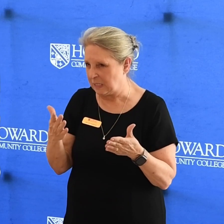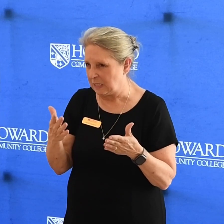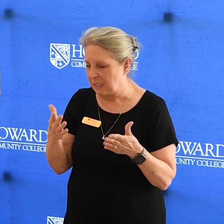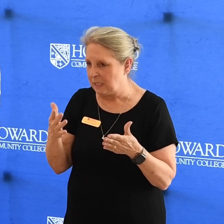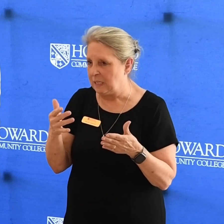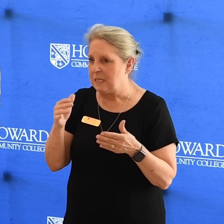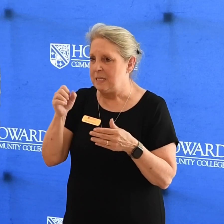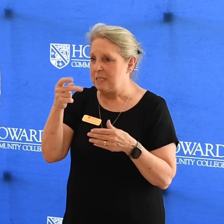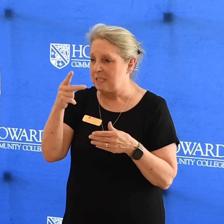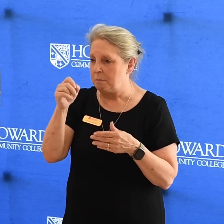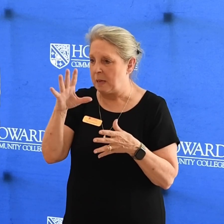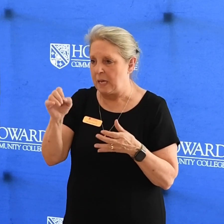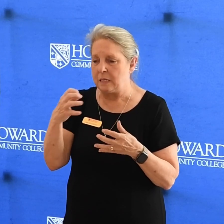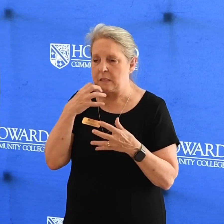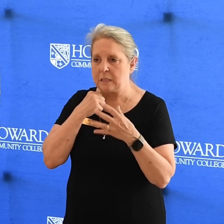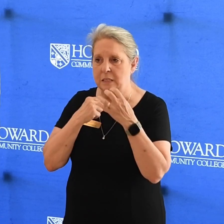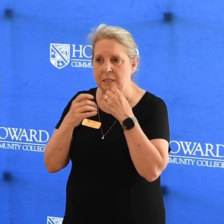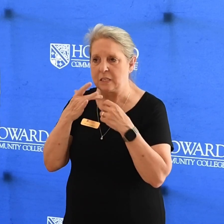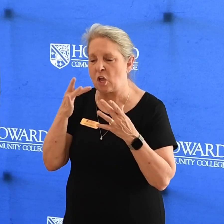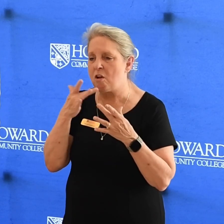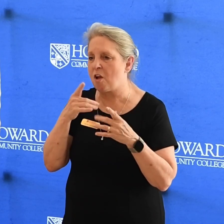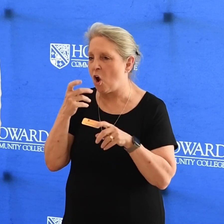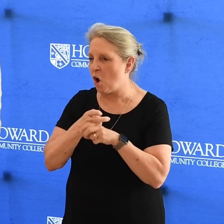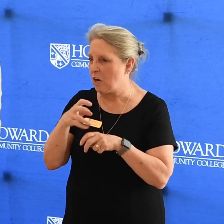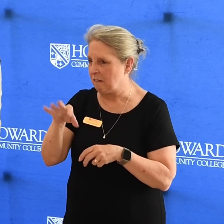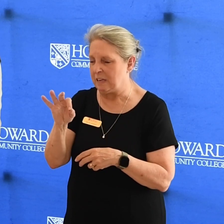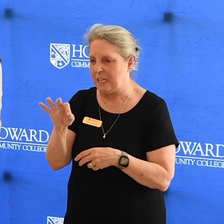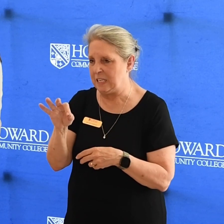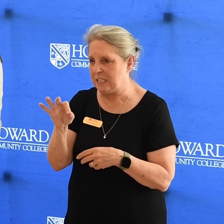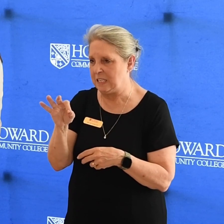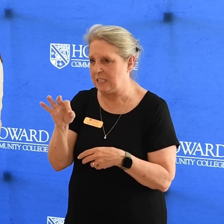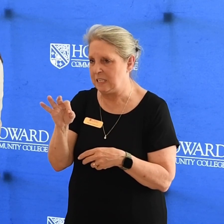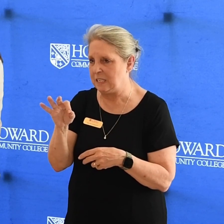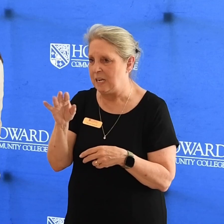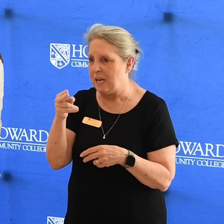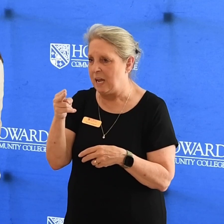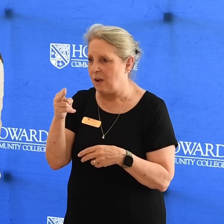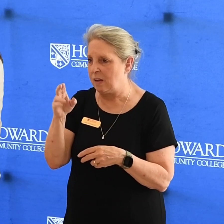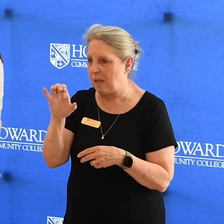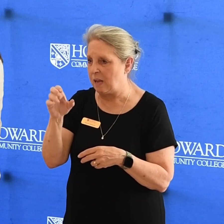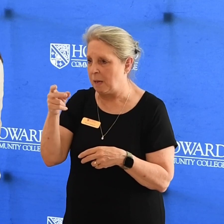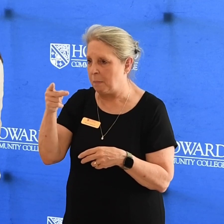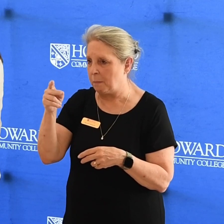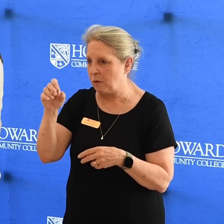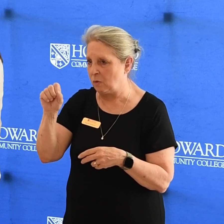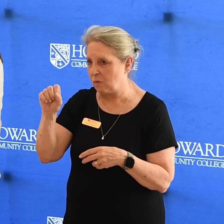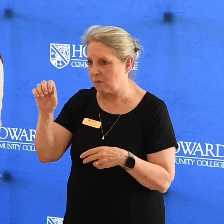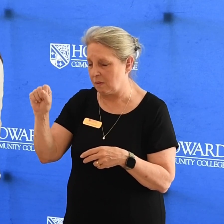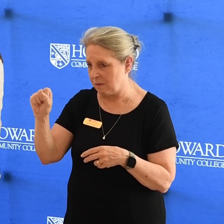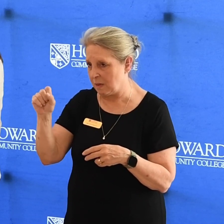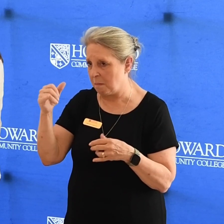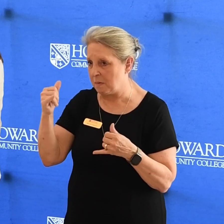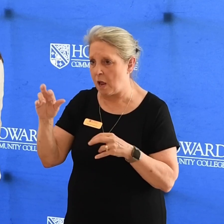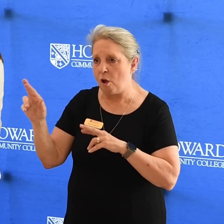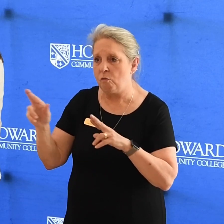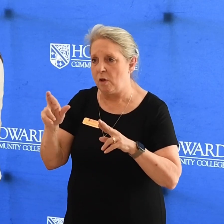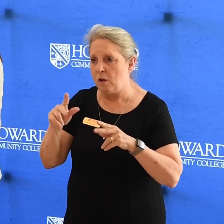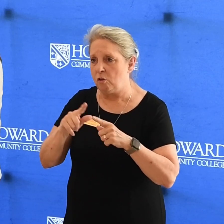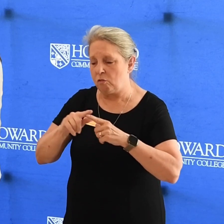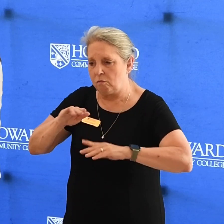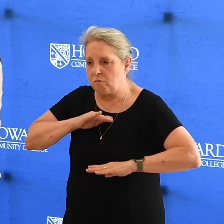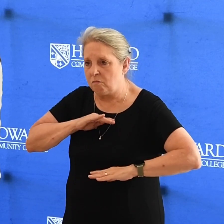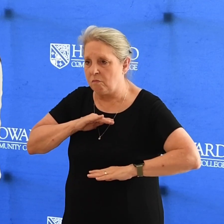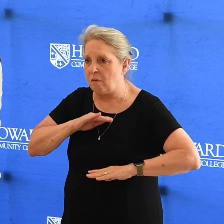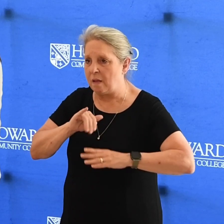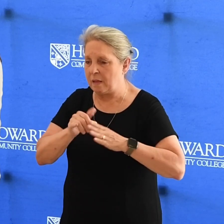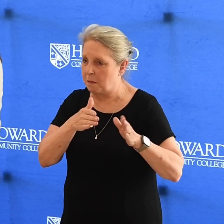at a premium. It's very difficult to find. And Howard County Public Schools is, at the ready to try to meet those